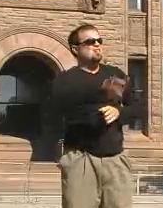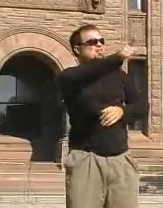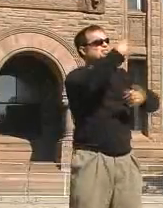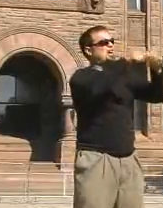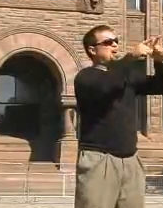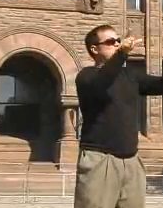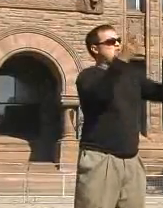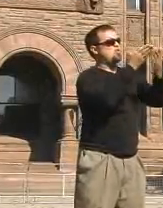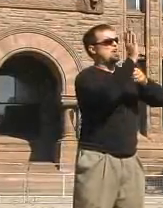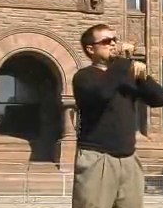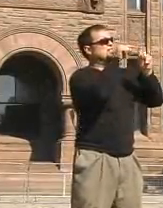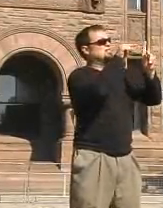now.